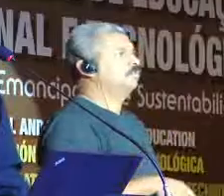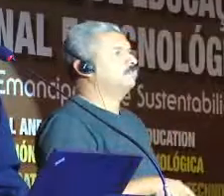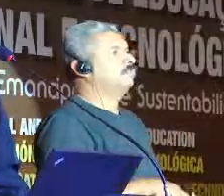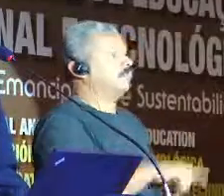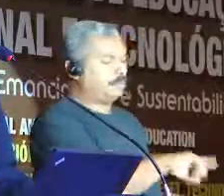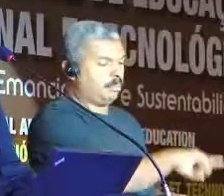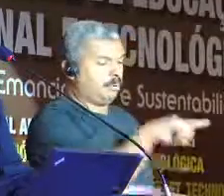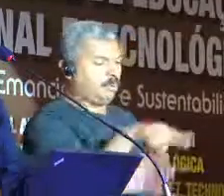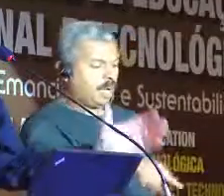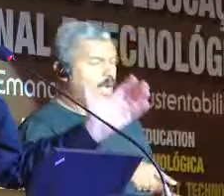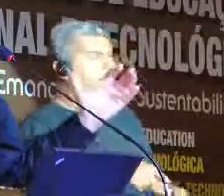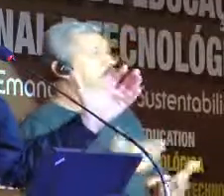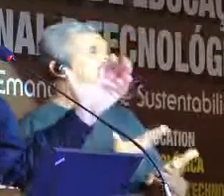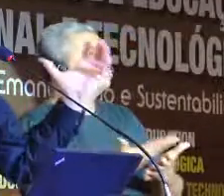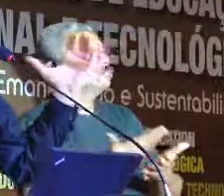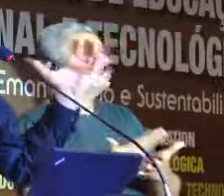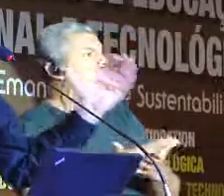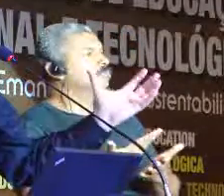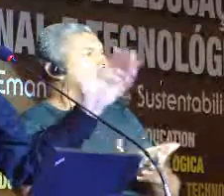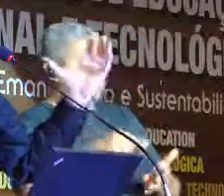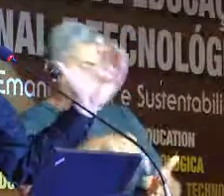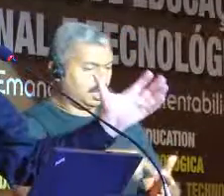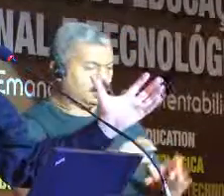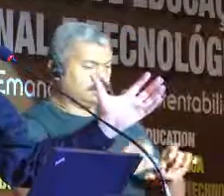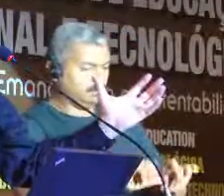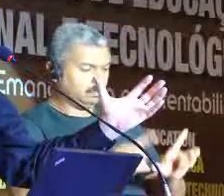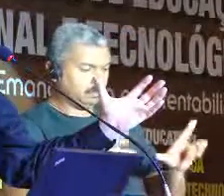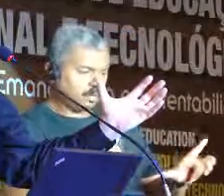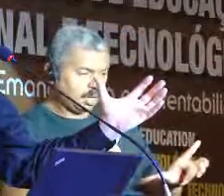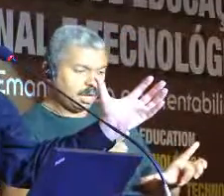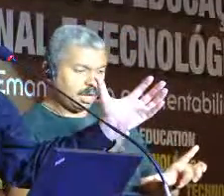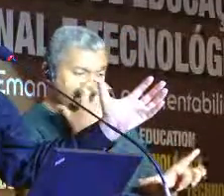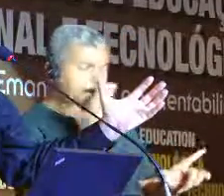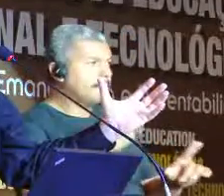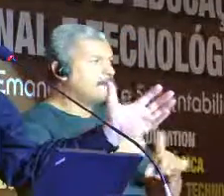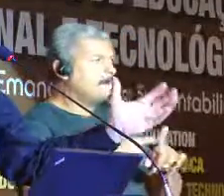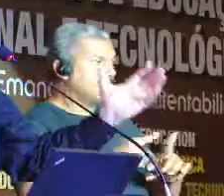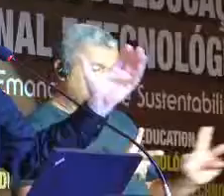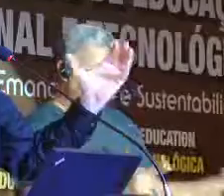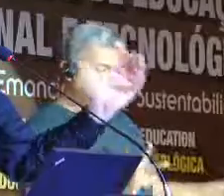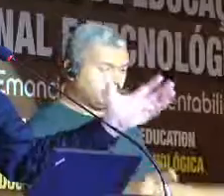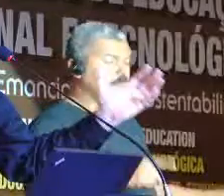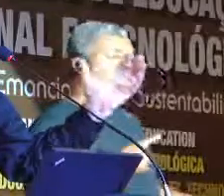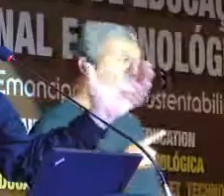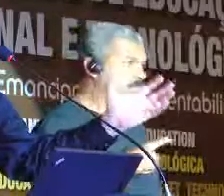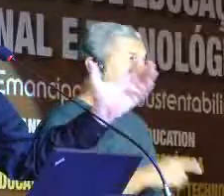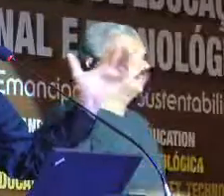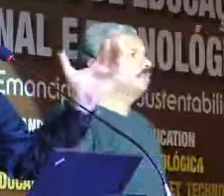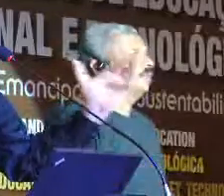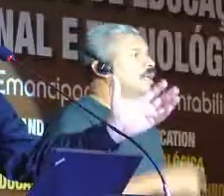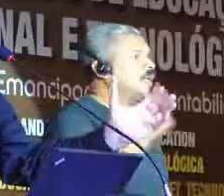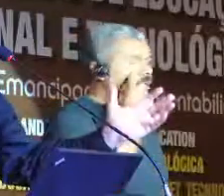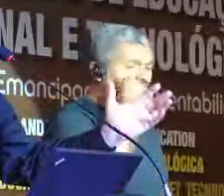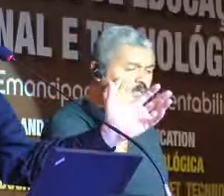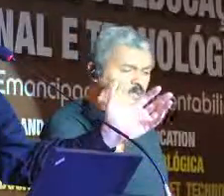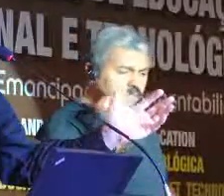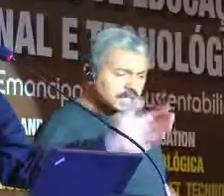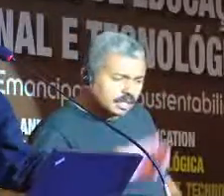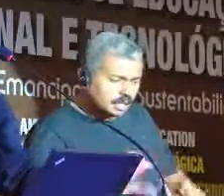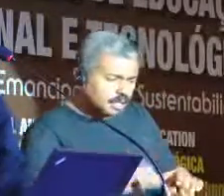And you students can see not only how to use the programs, but how the programs